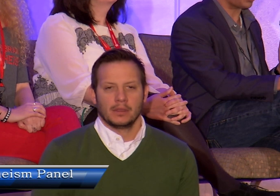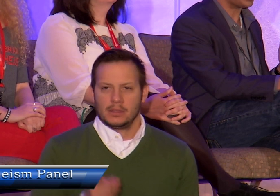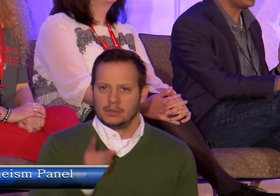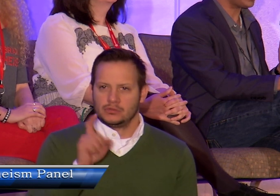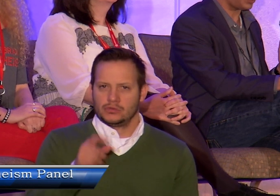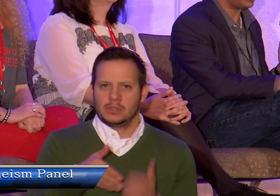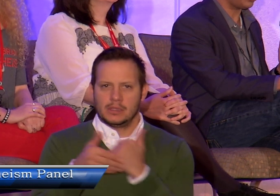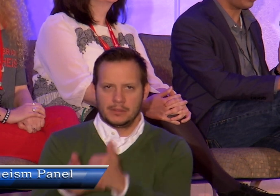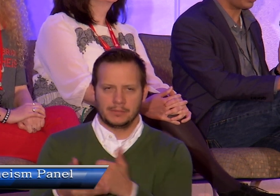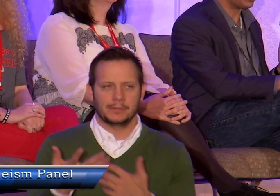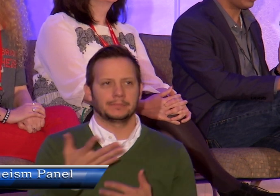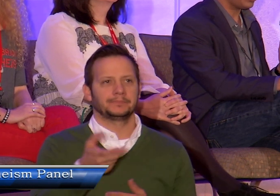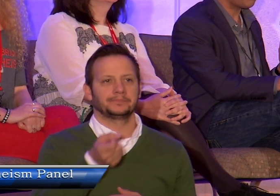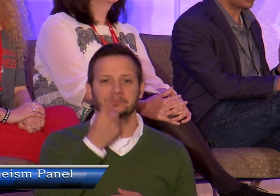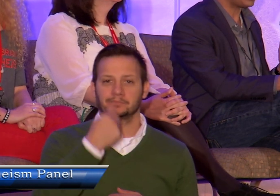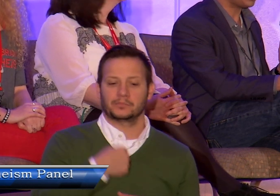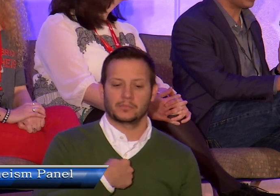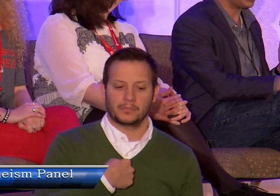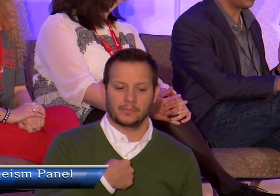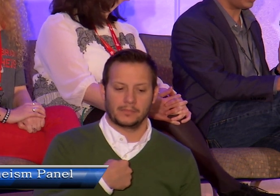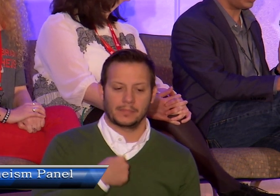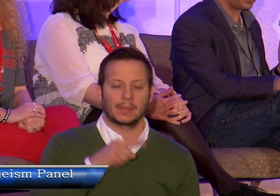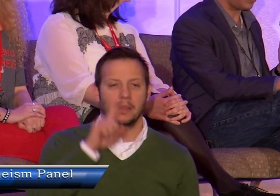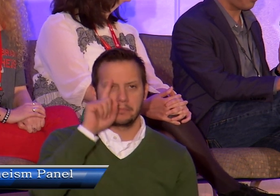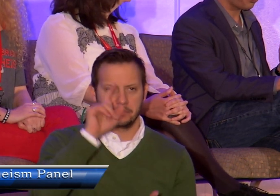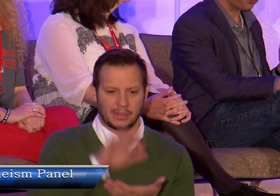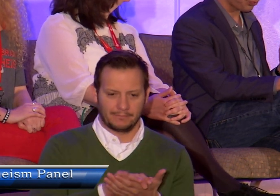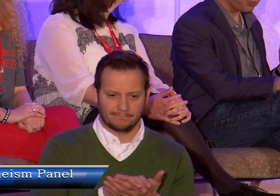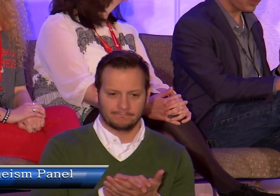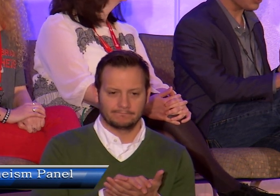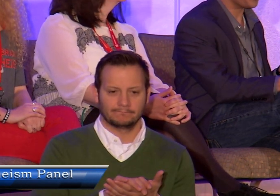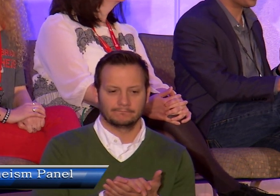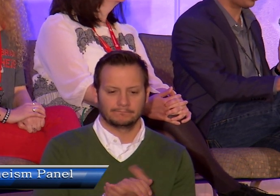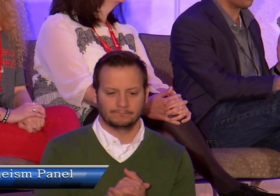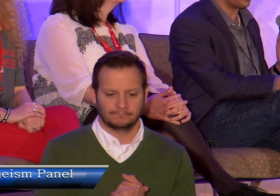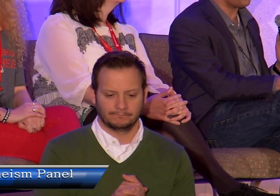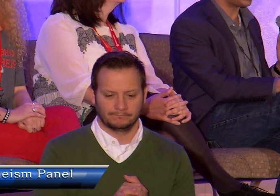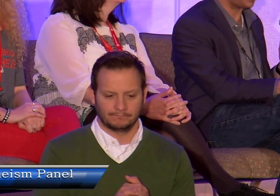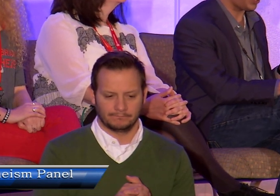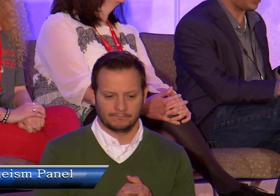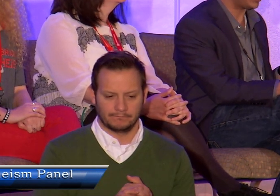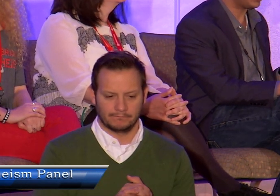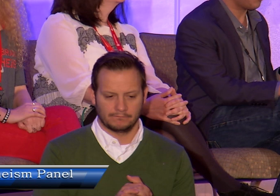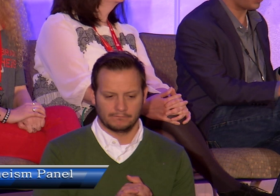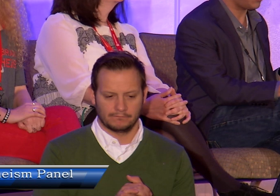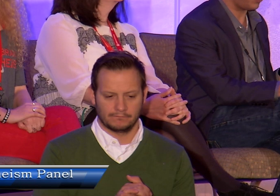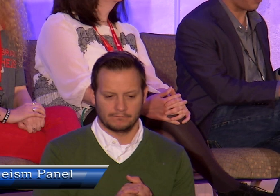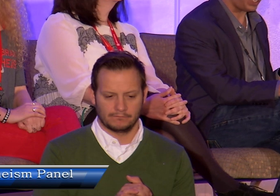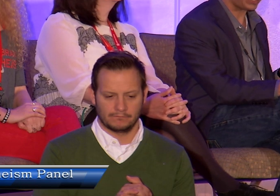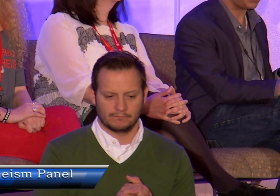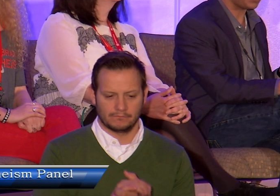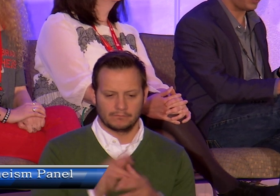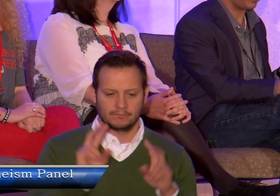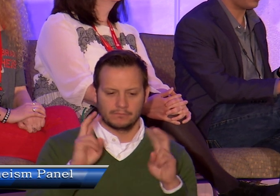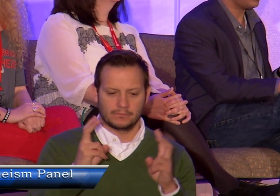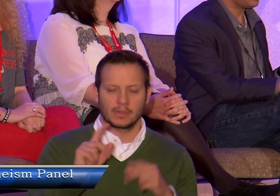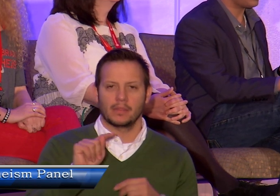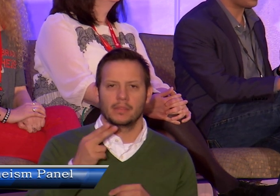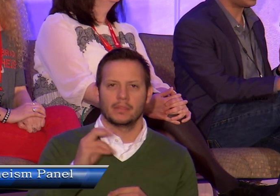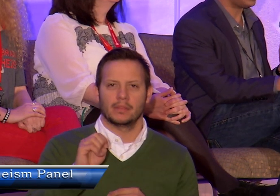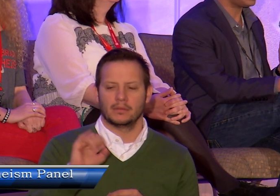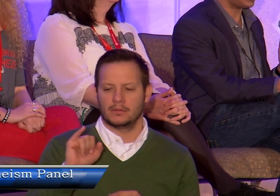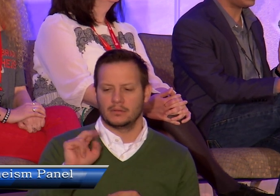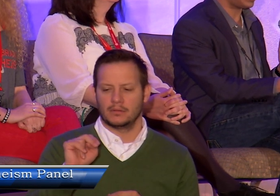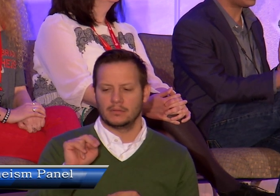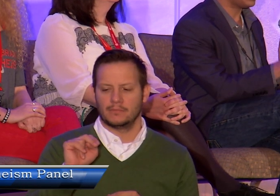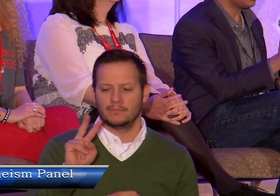to help Iraqis. I don't think, but I do believe in the theory of the invisible hand by Adam Smith,